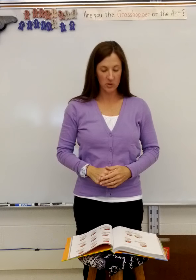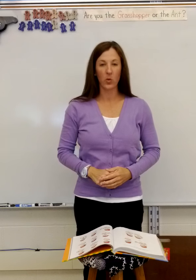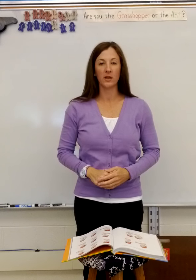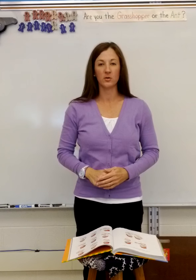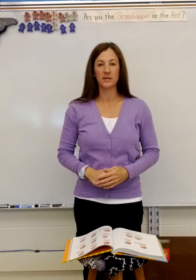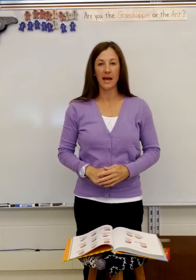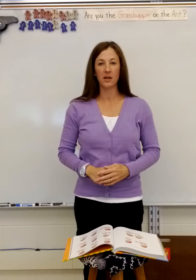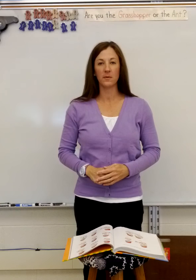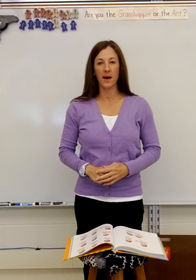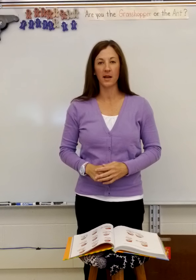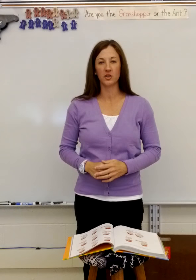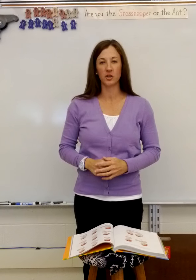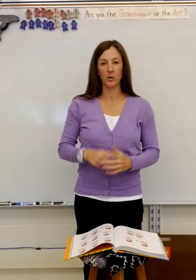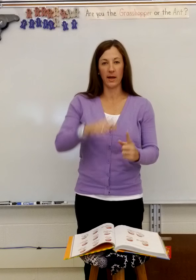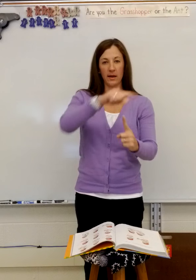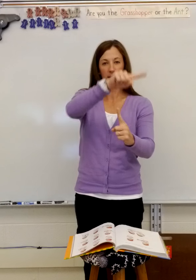when you set your mind to it.